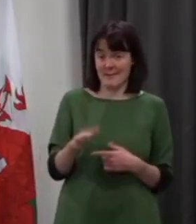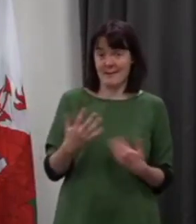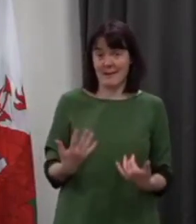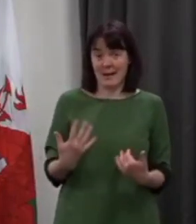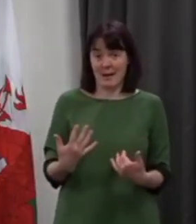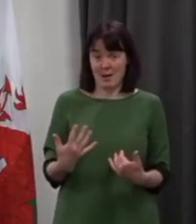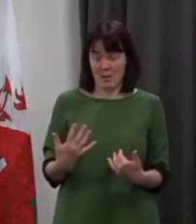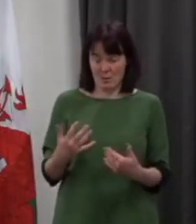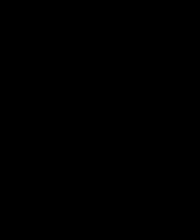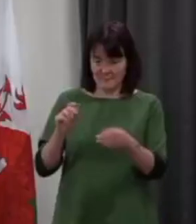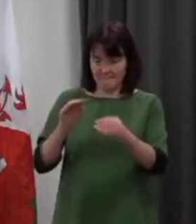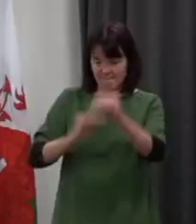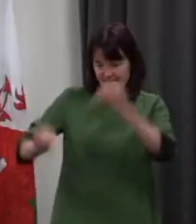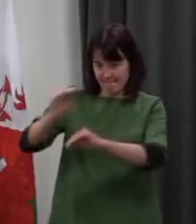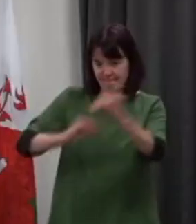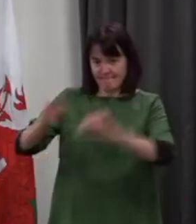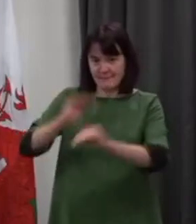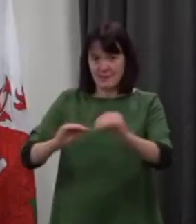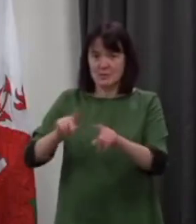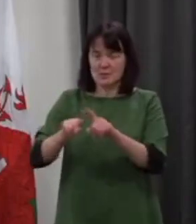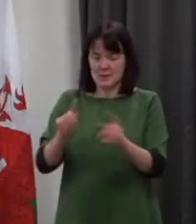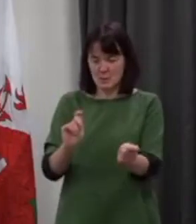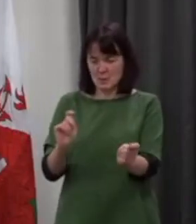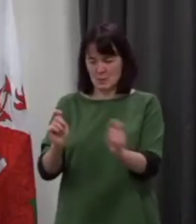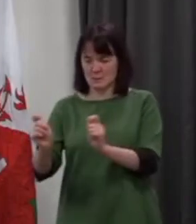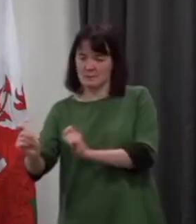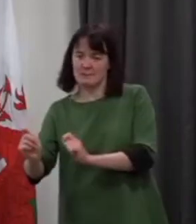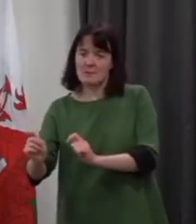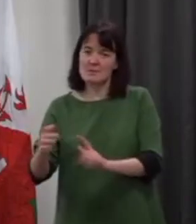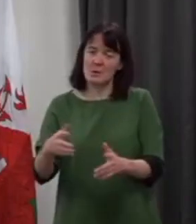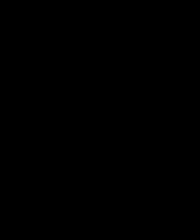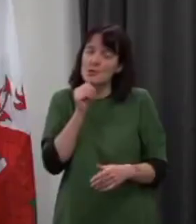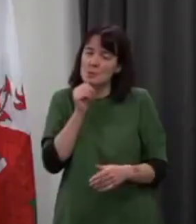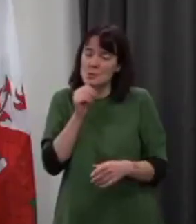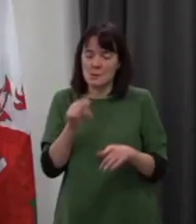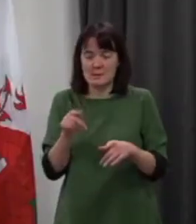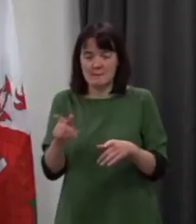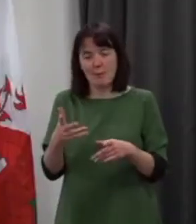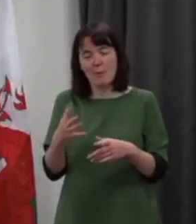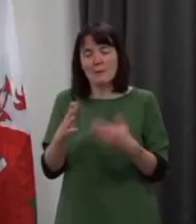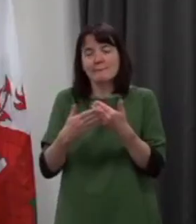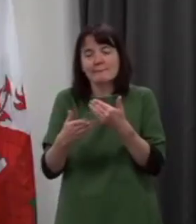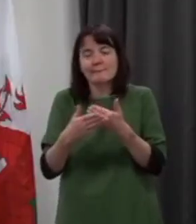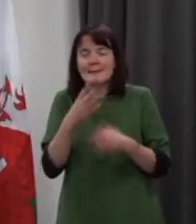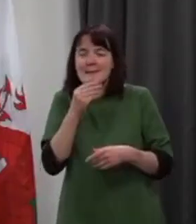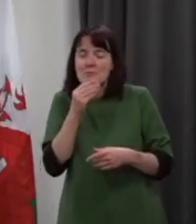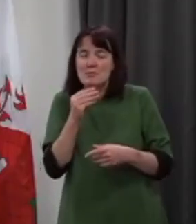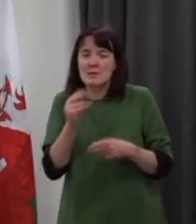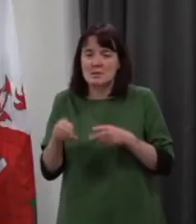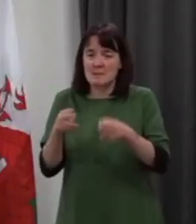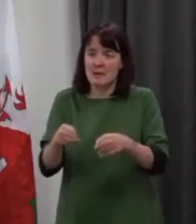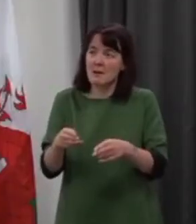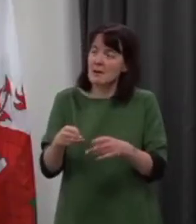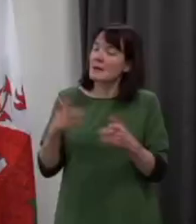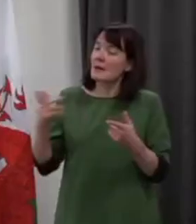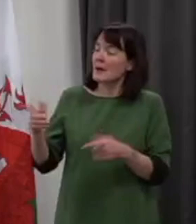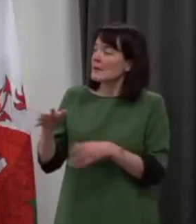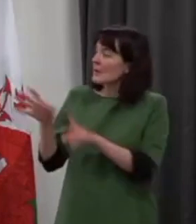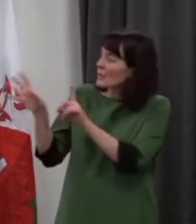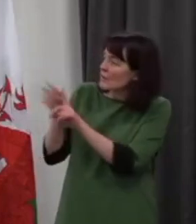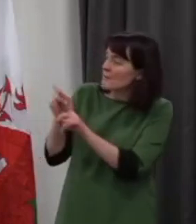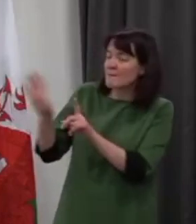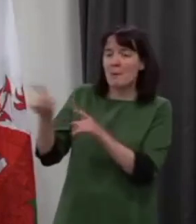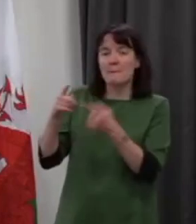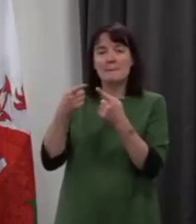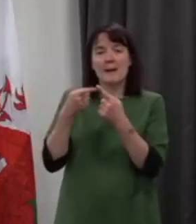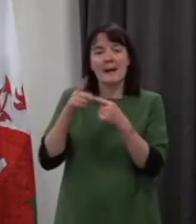how to we're able to do that. So we're able to learn some of the lessons from the work they're doing in the Excel Centre, and I'm confident we're able to